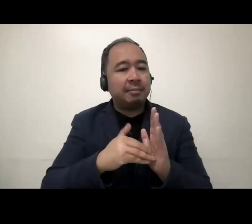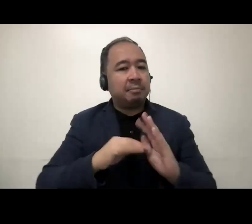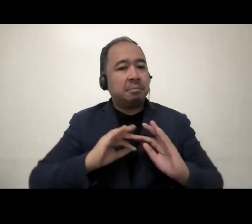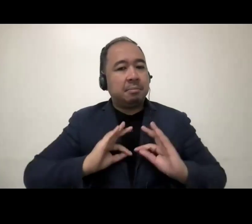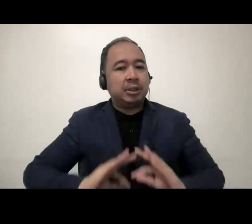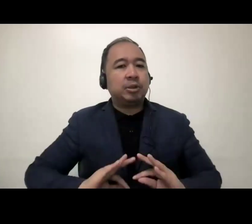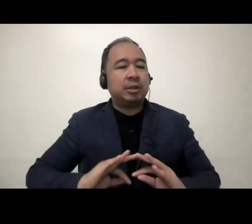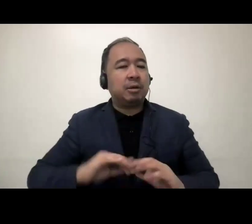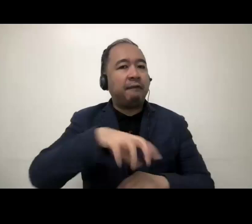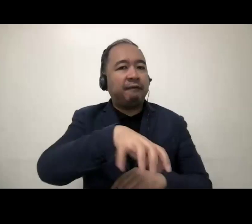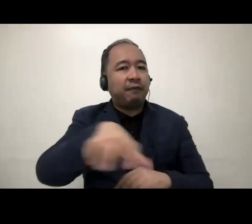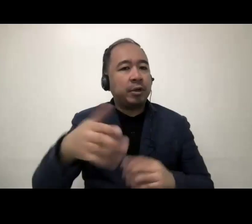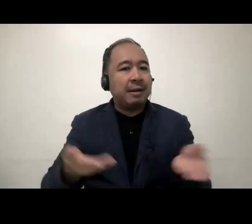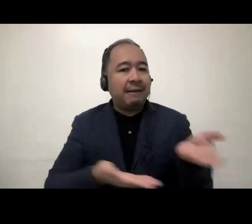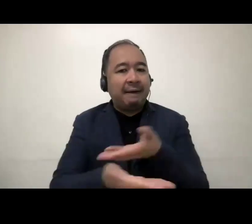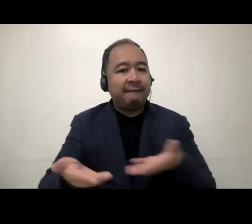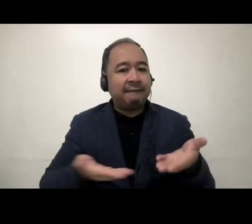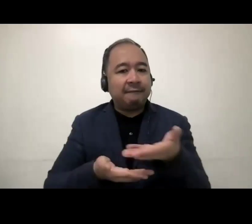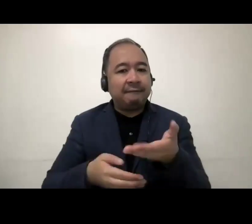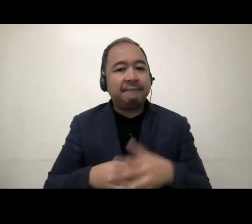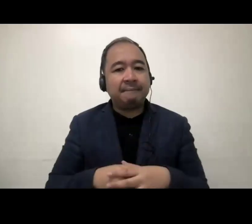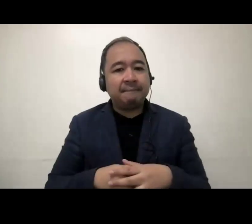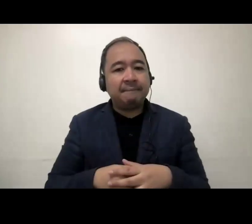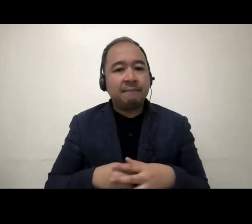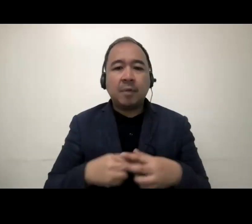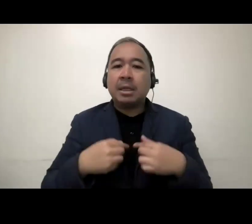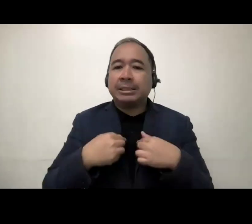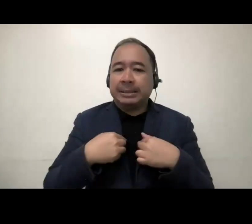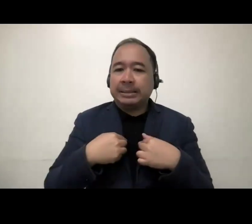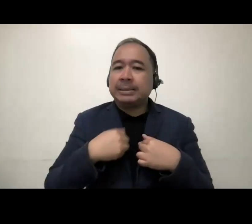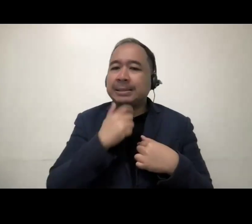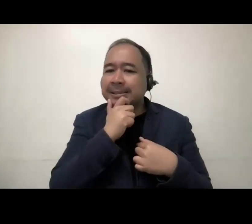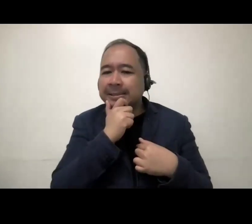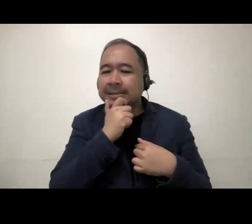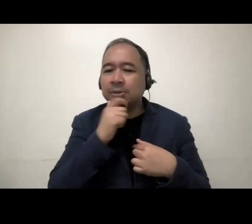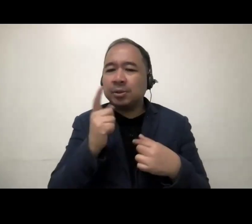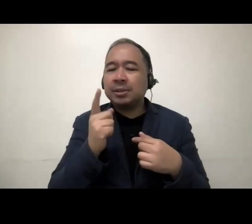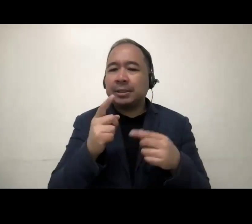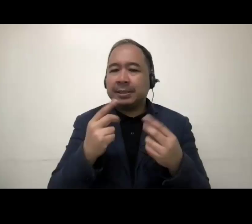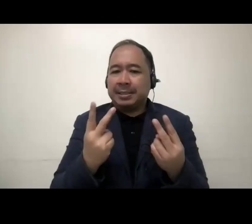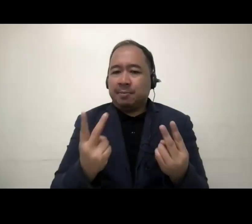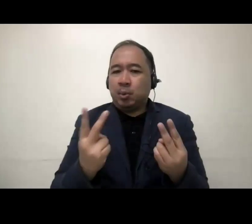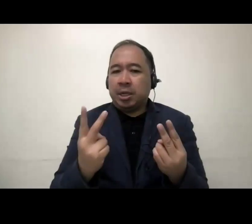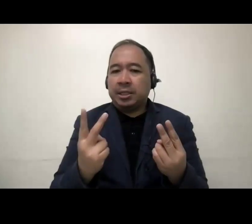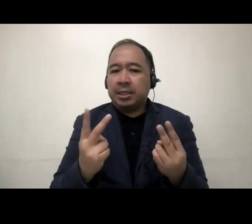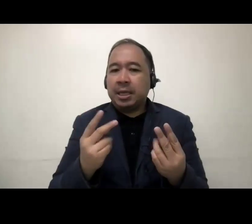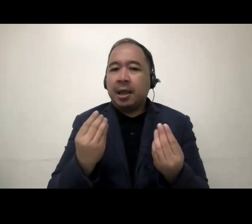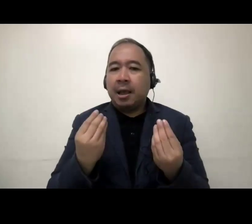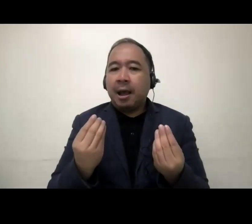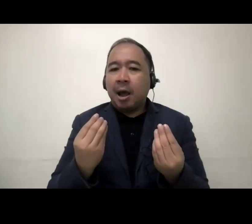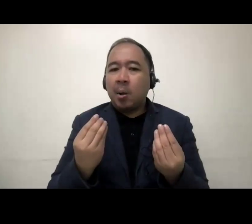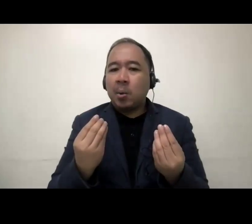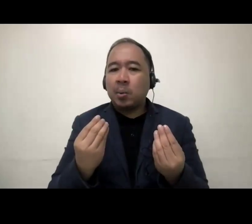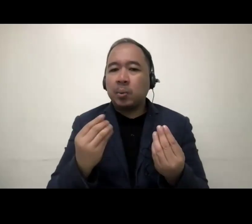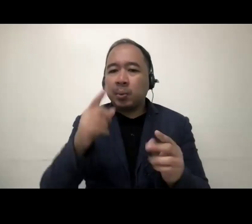purpose of the multilateral development bank ecosystem. And for me, what I kind of keep coming back to is